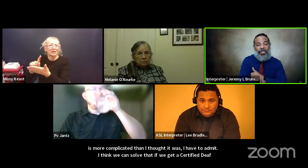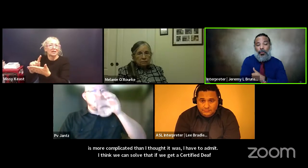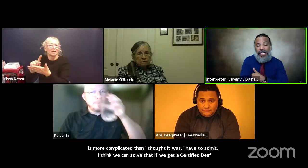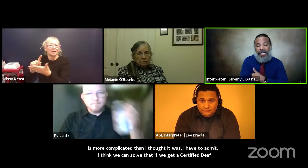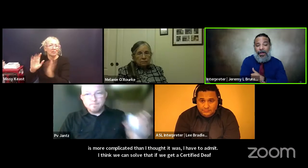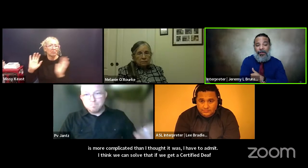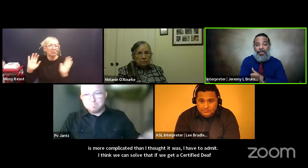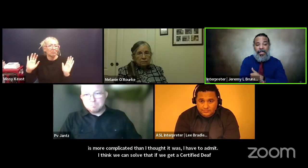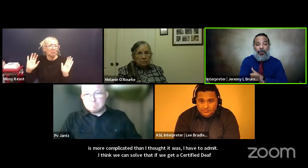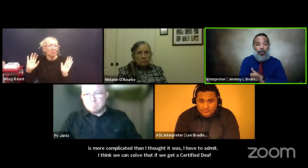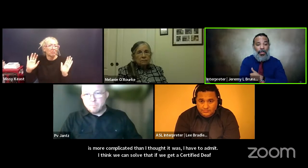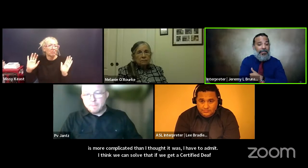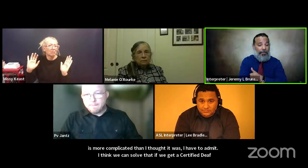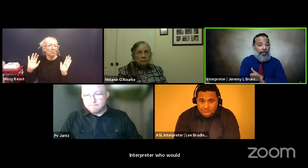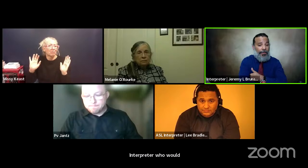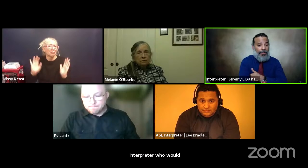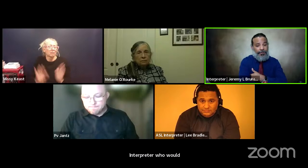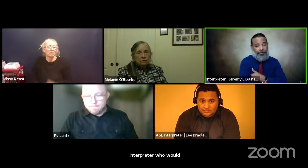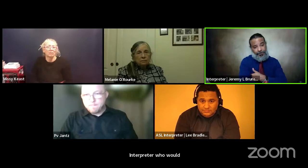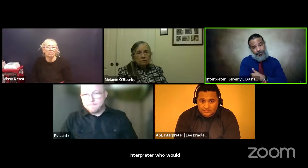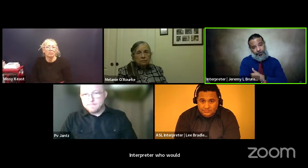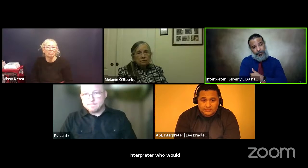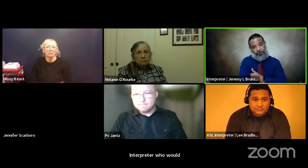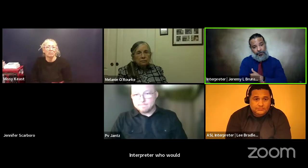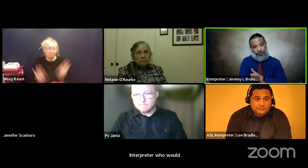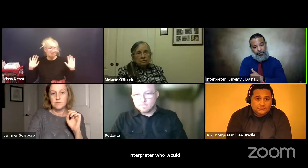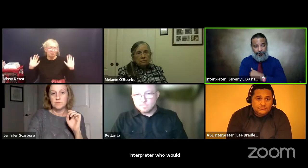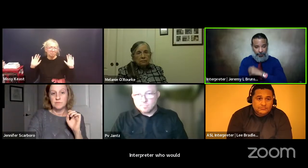Maybe once a week rather than once a month.